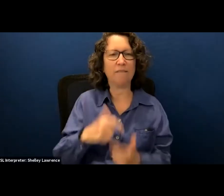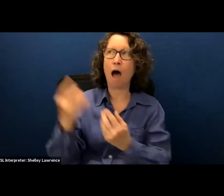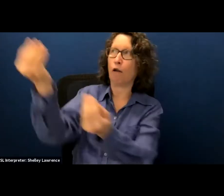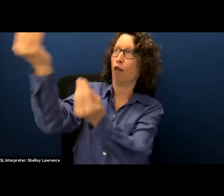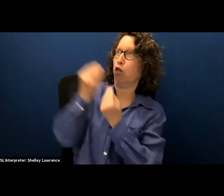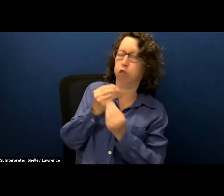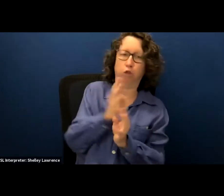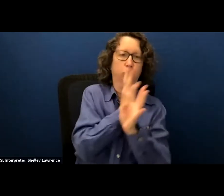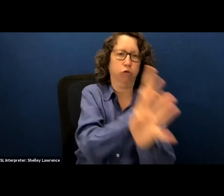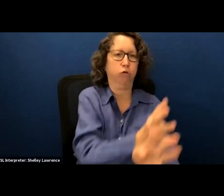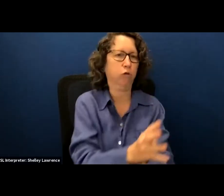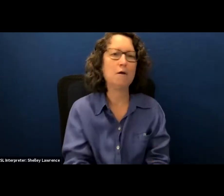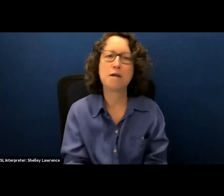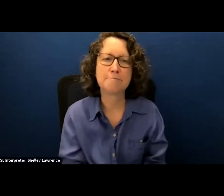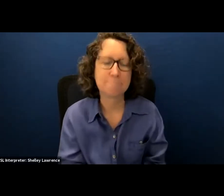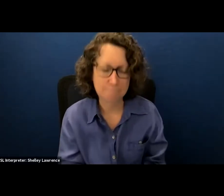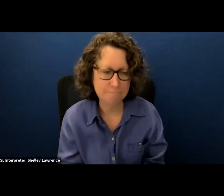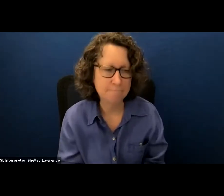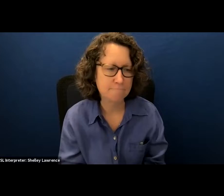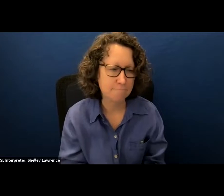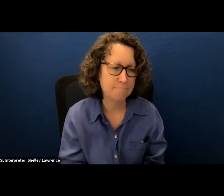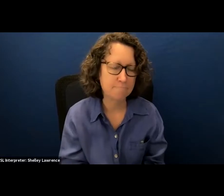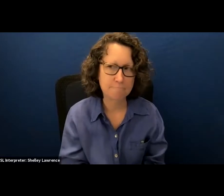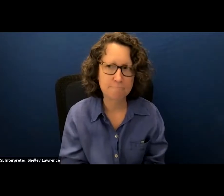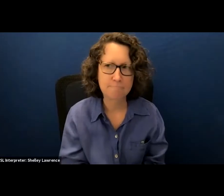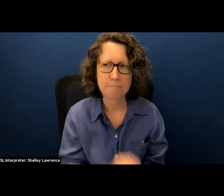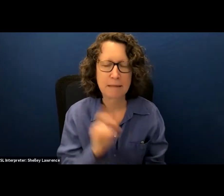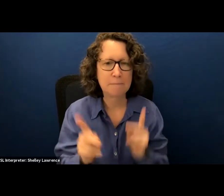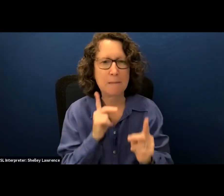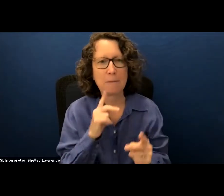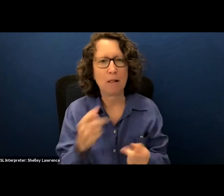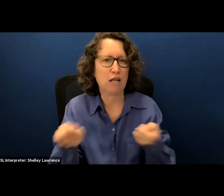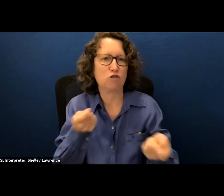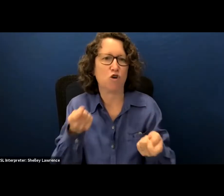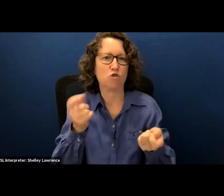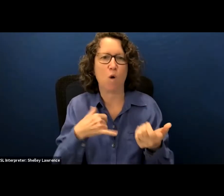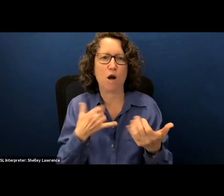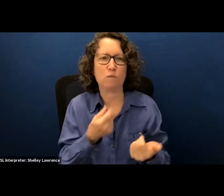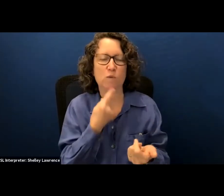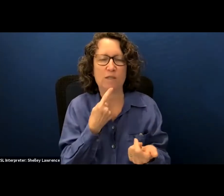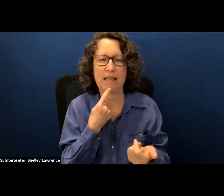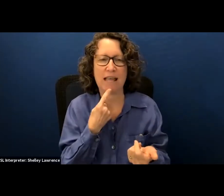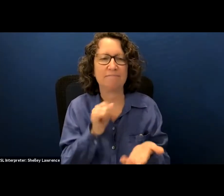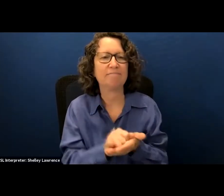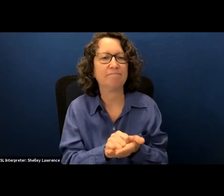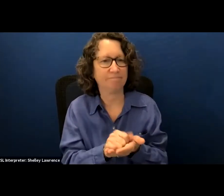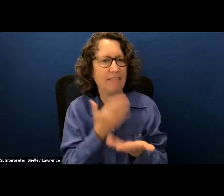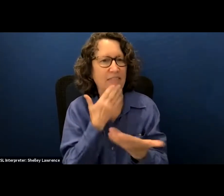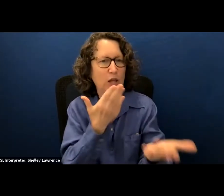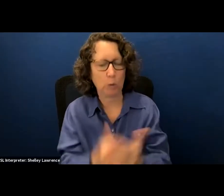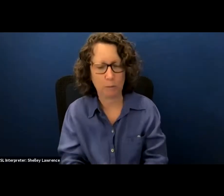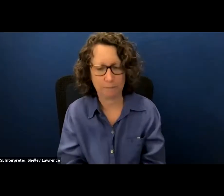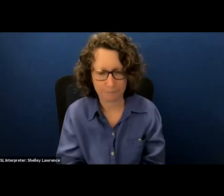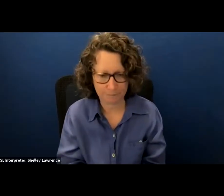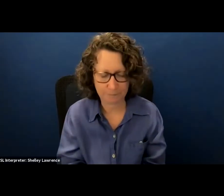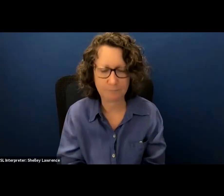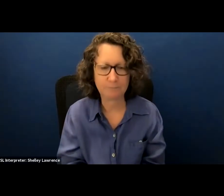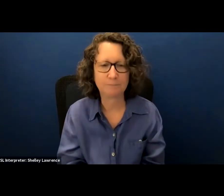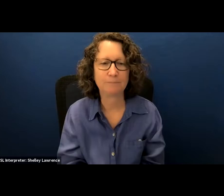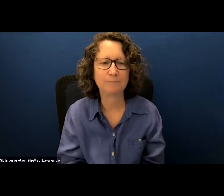what their, people that are in charge of them want them to say. Thank you.